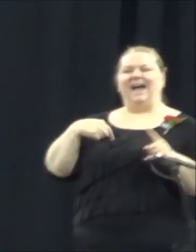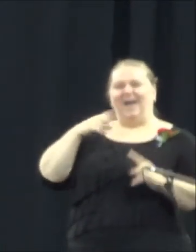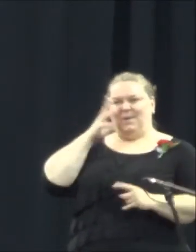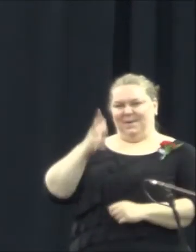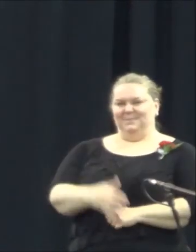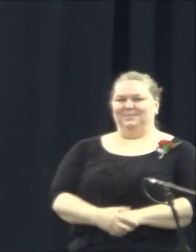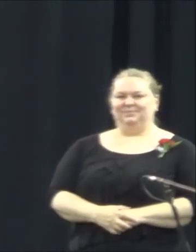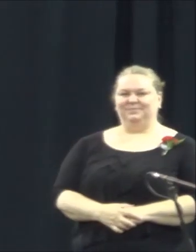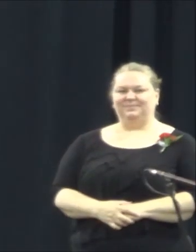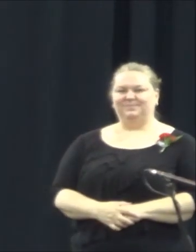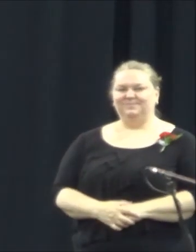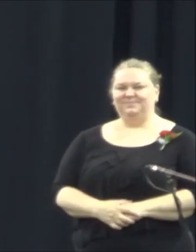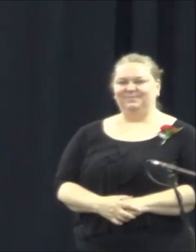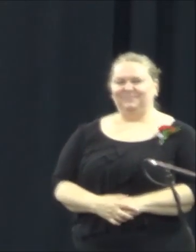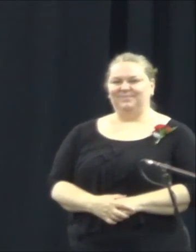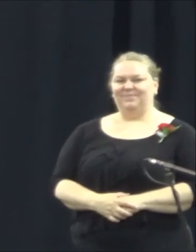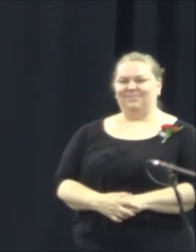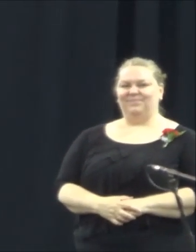it.